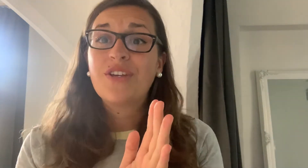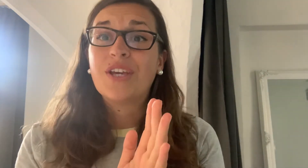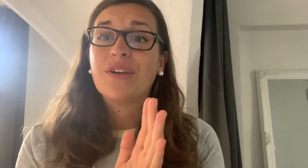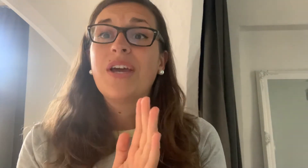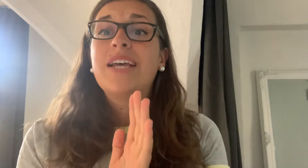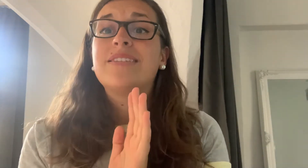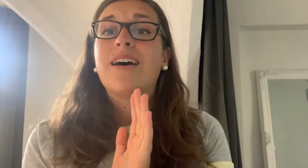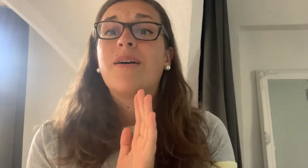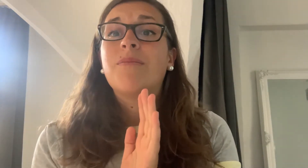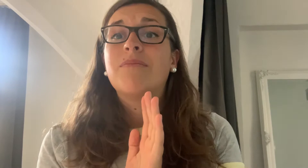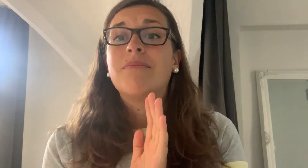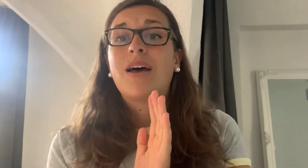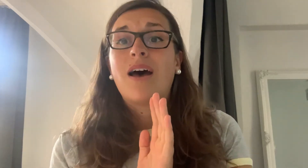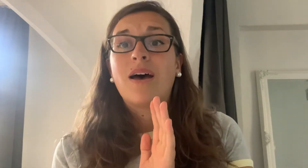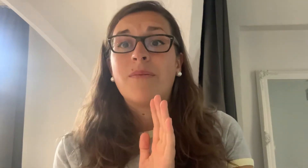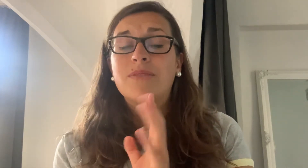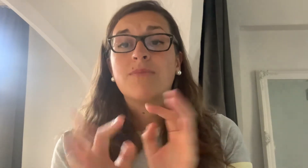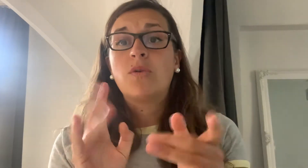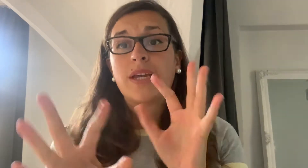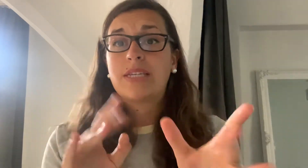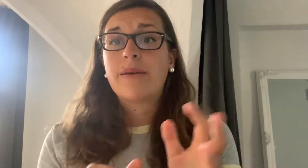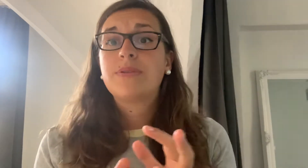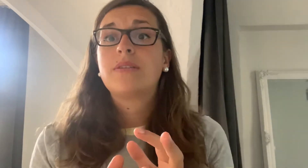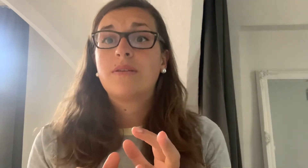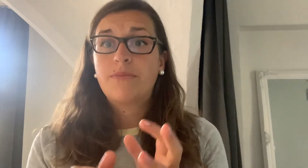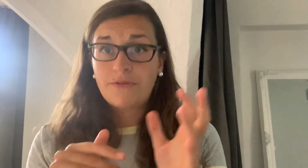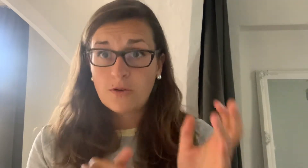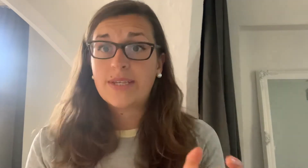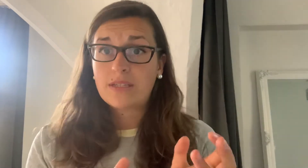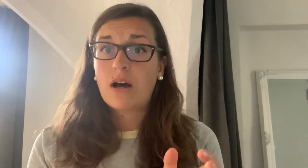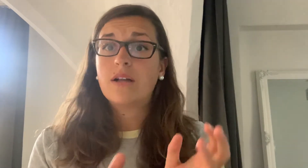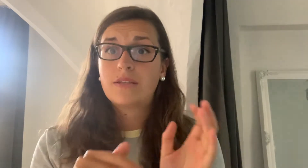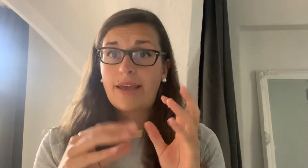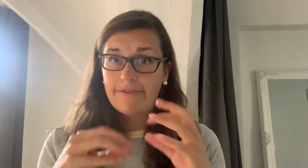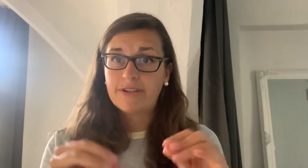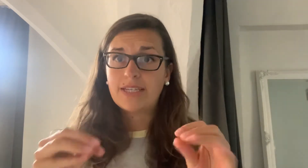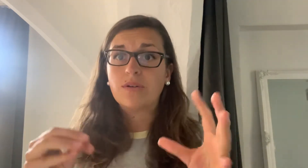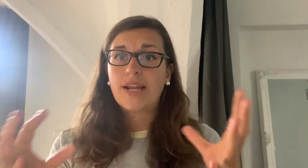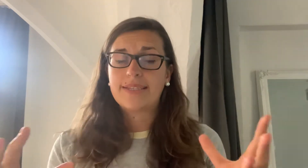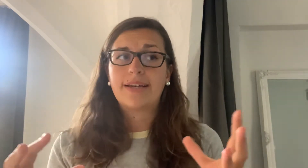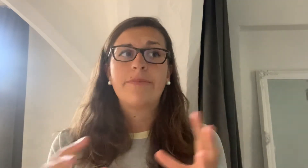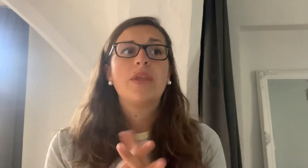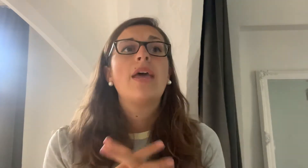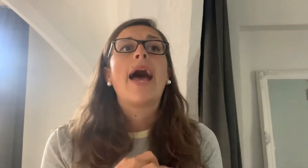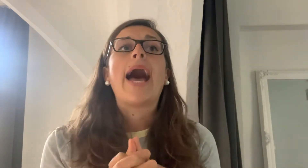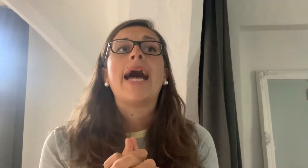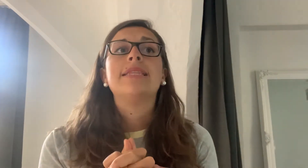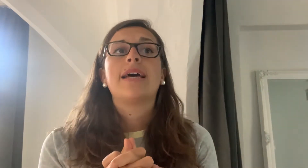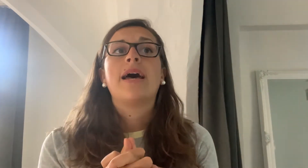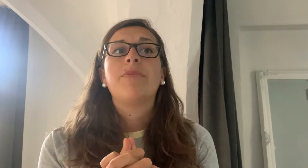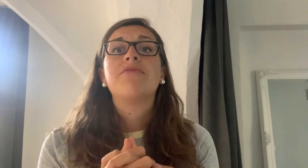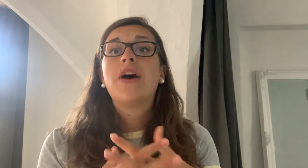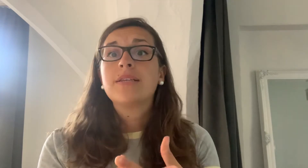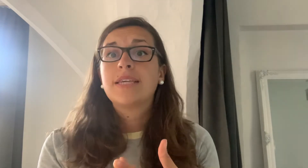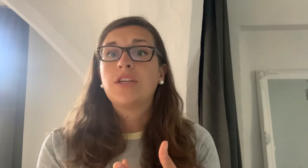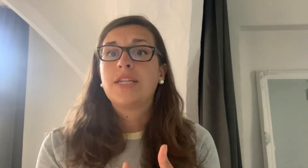you some quick tips before we start every single letter. And the first thing you need to